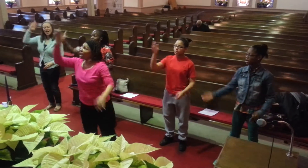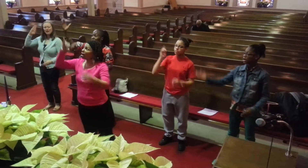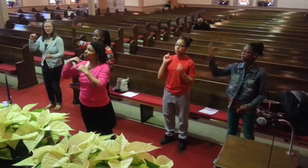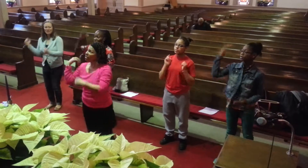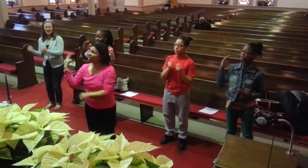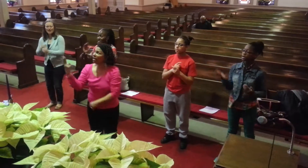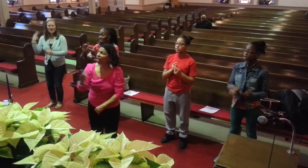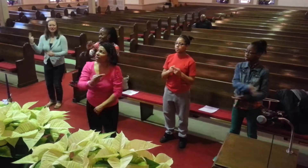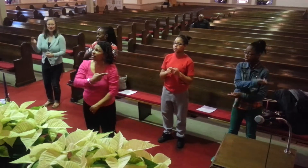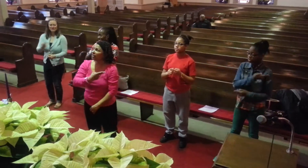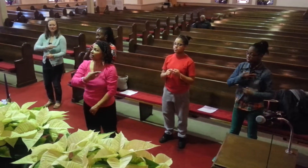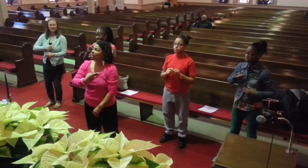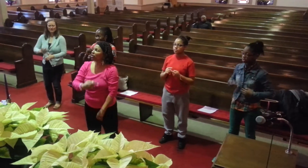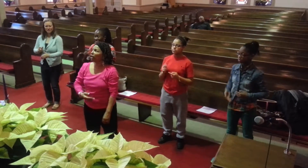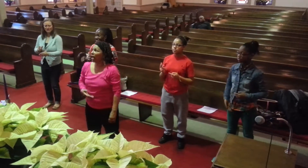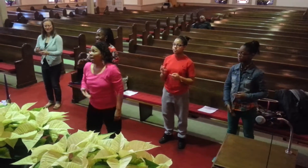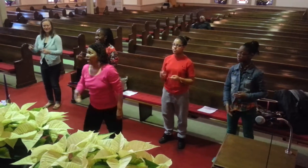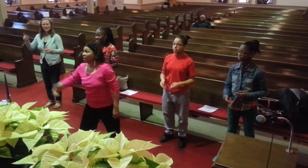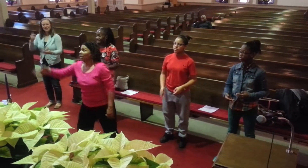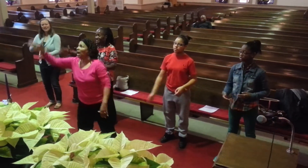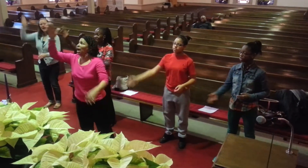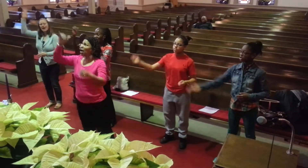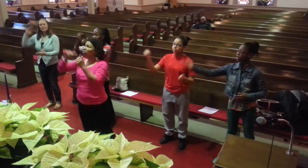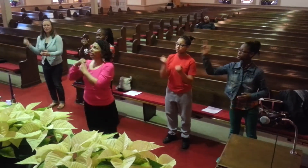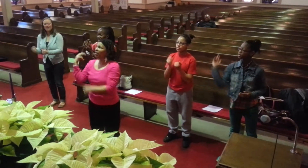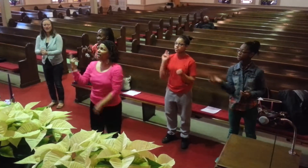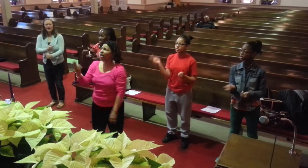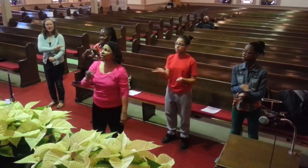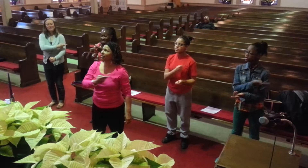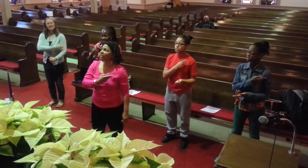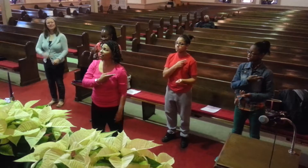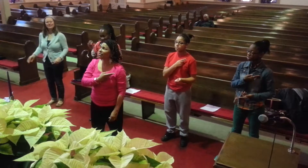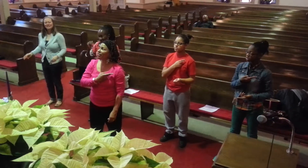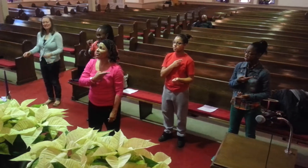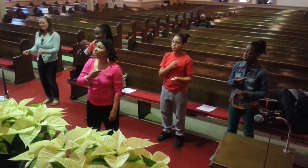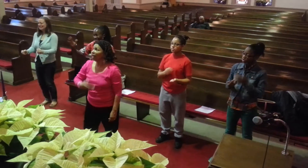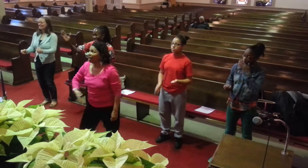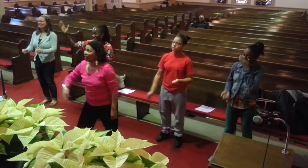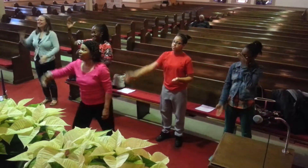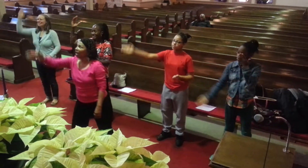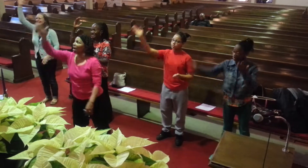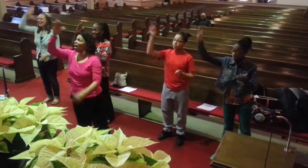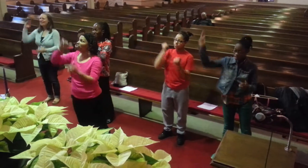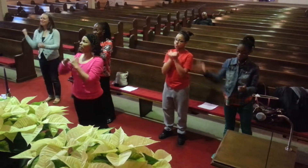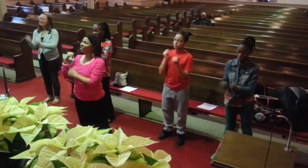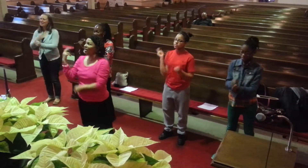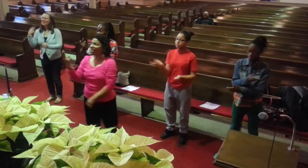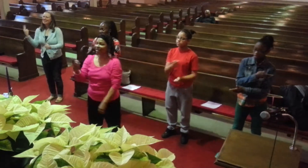God with us. Let's do that. God with us. God with